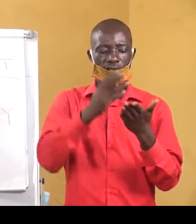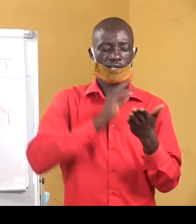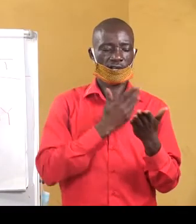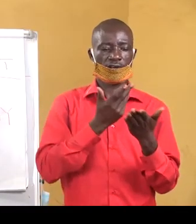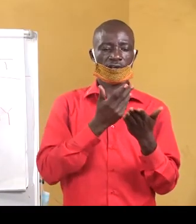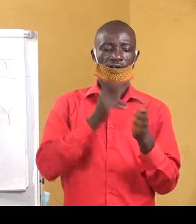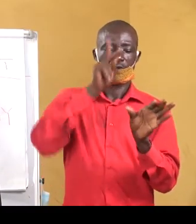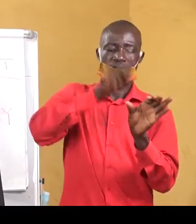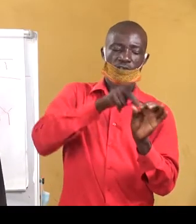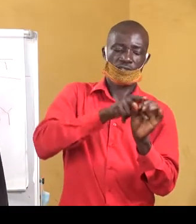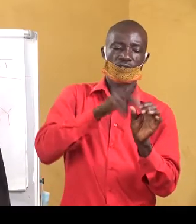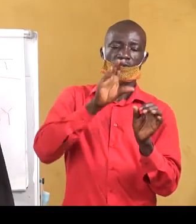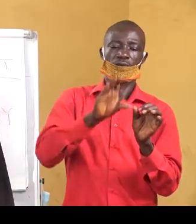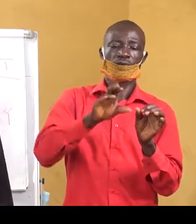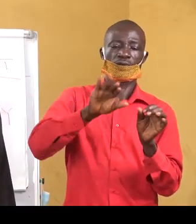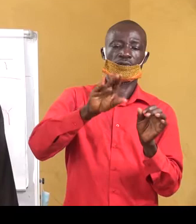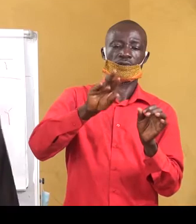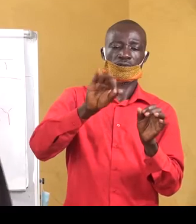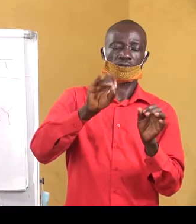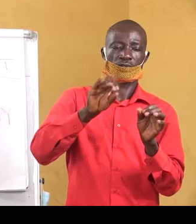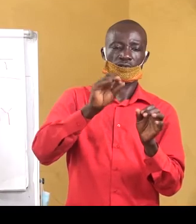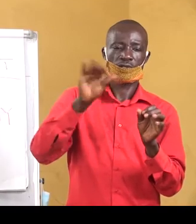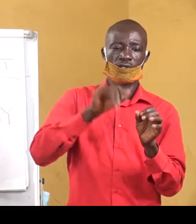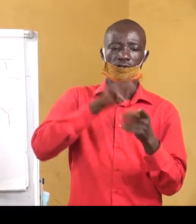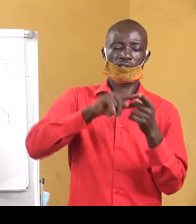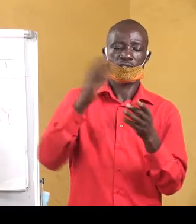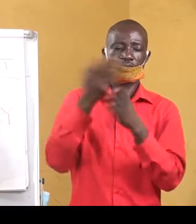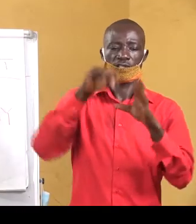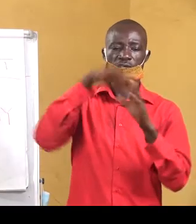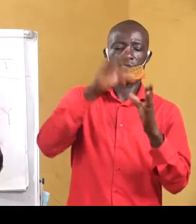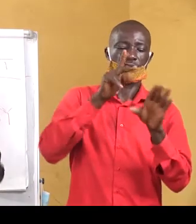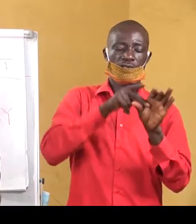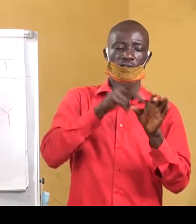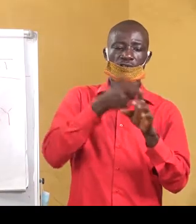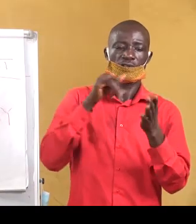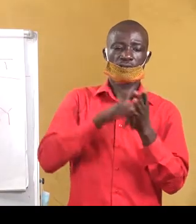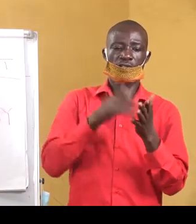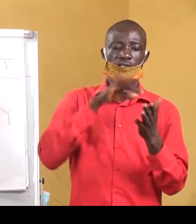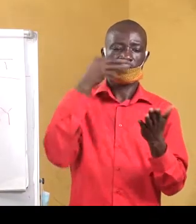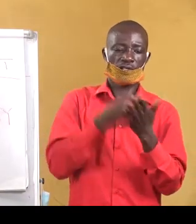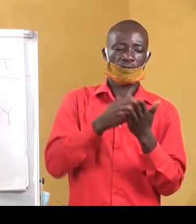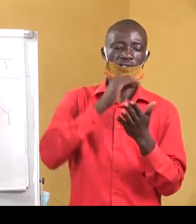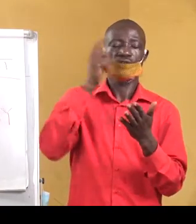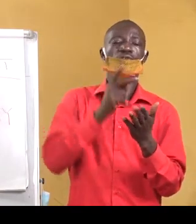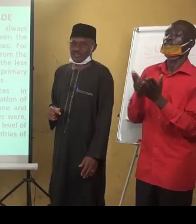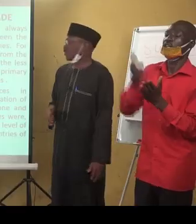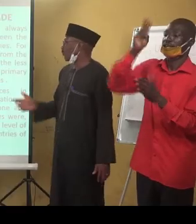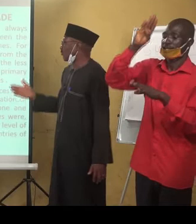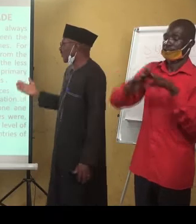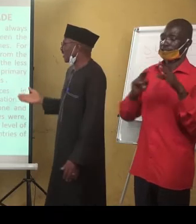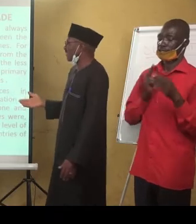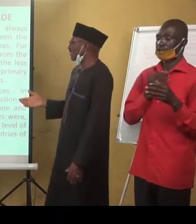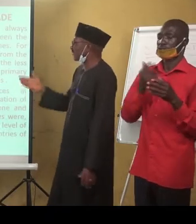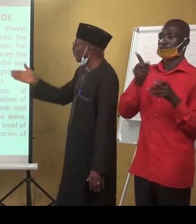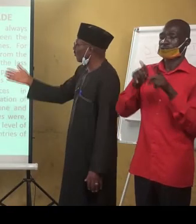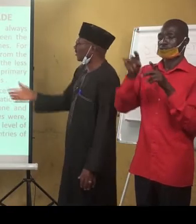oil and when they bring out the petroleum from it, their money is always higher than ours. So you